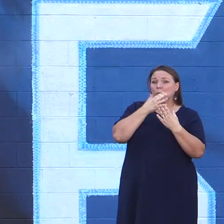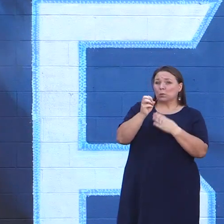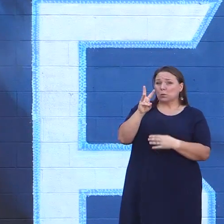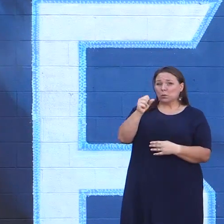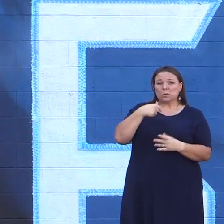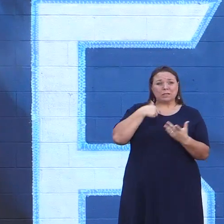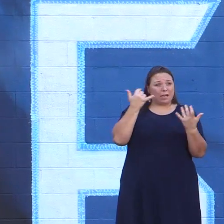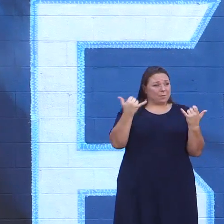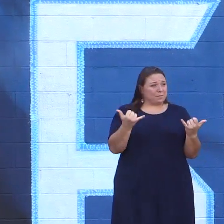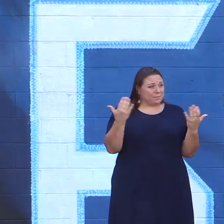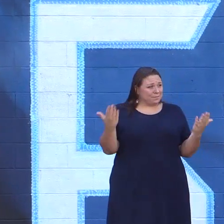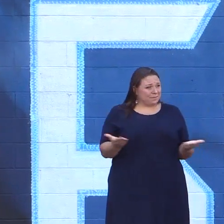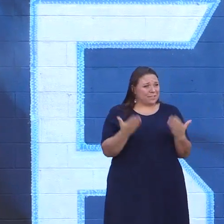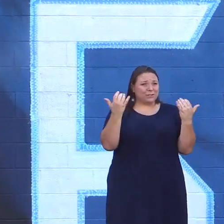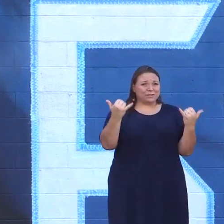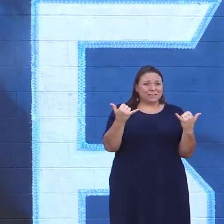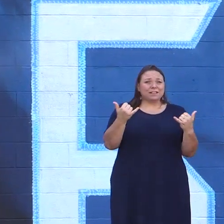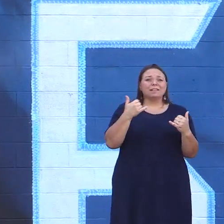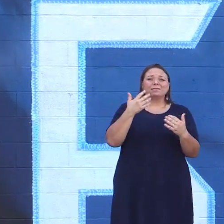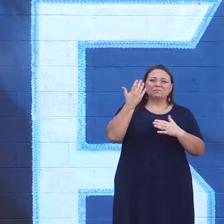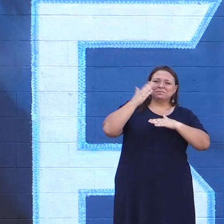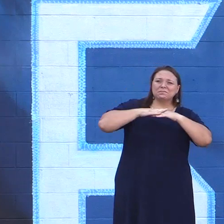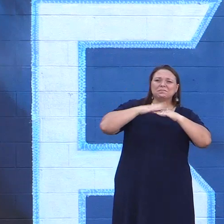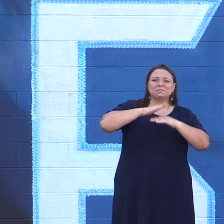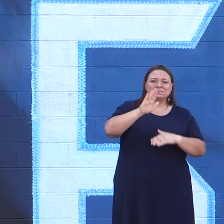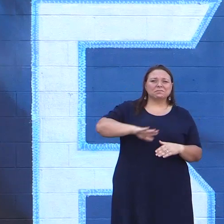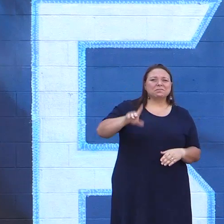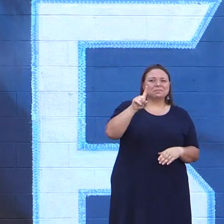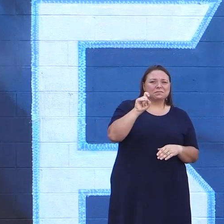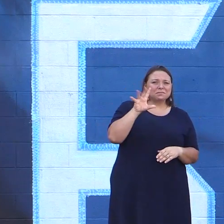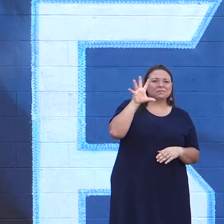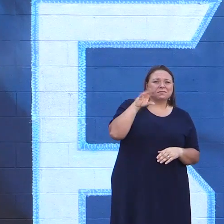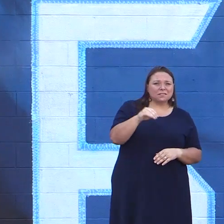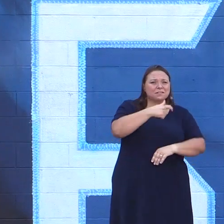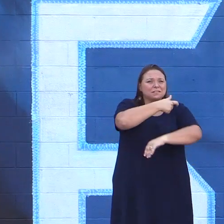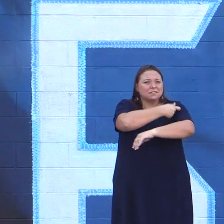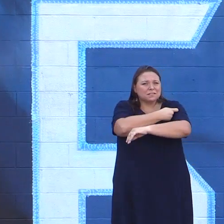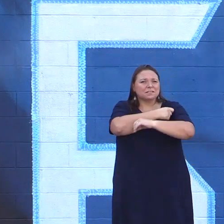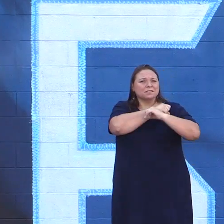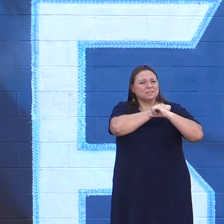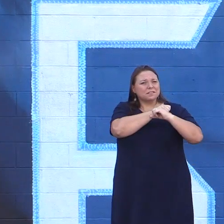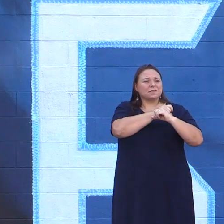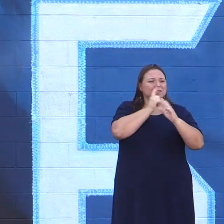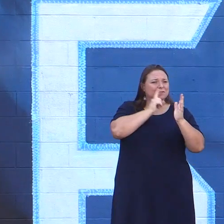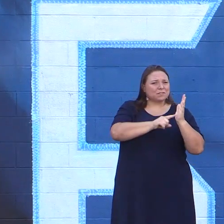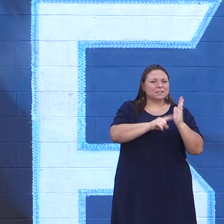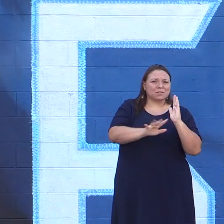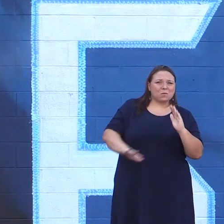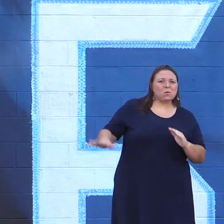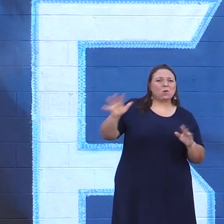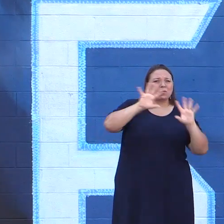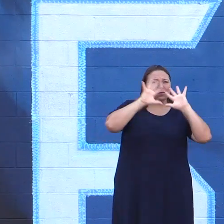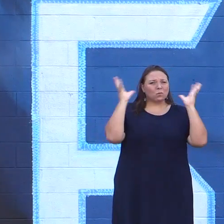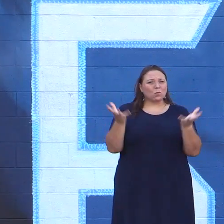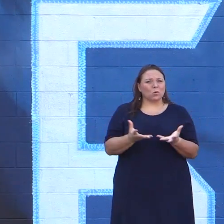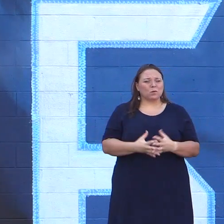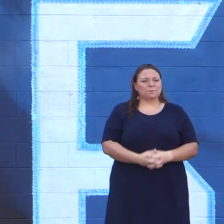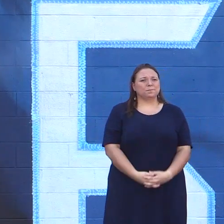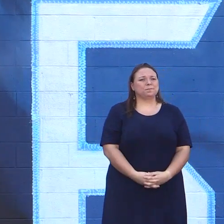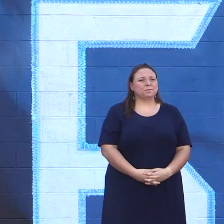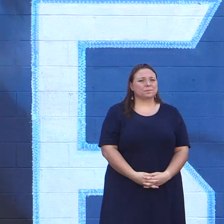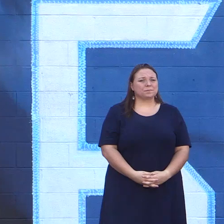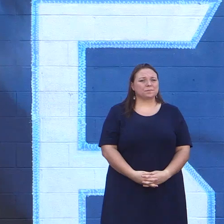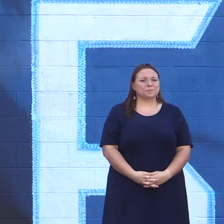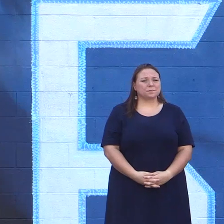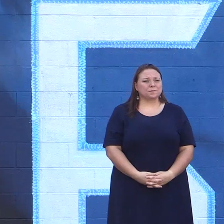and speak with you today, at least 150 vaccine candidates are being investigated around the globe.